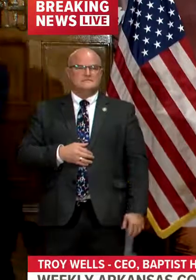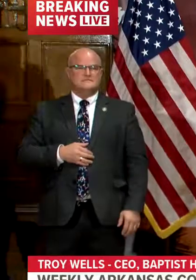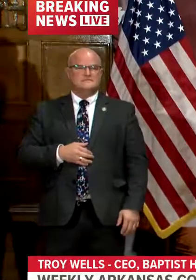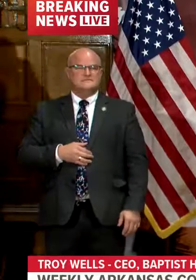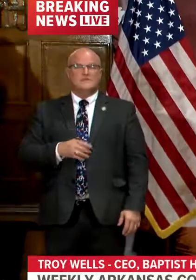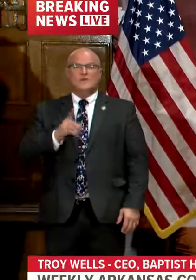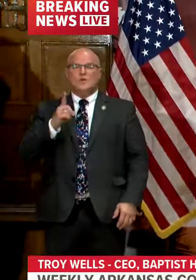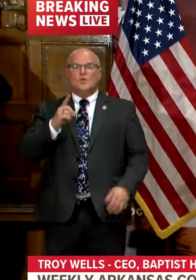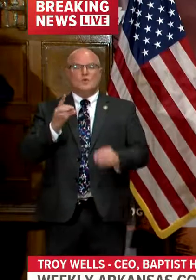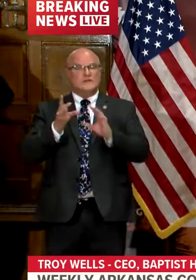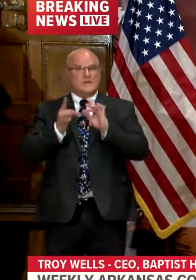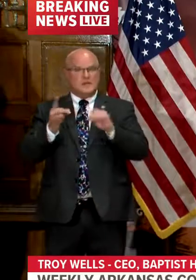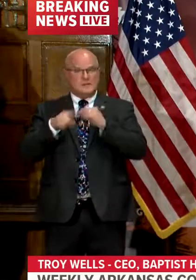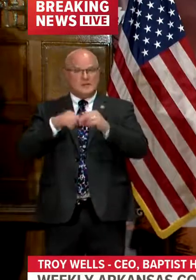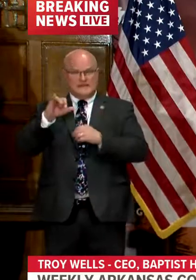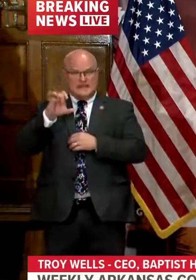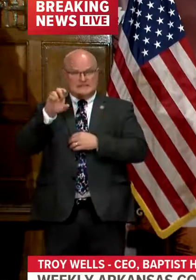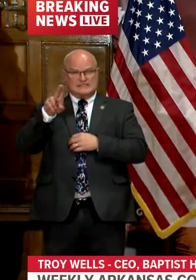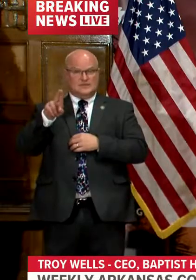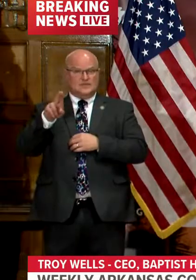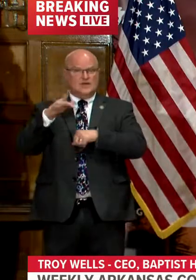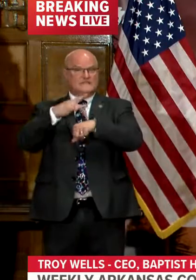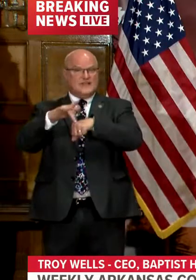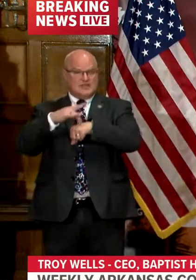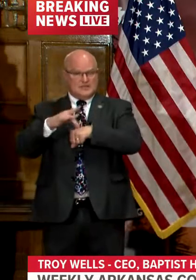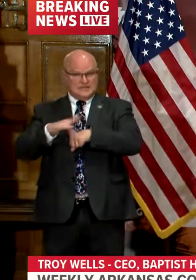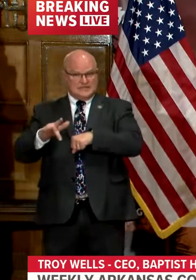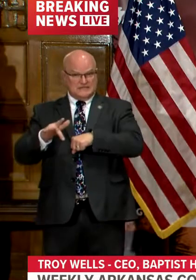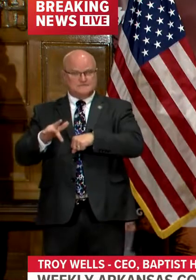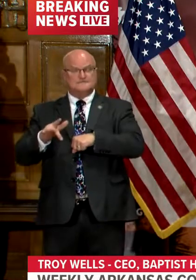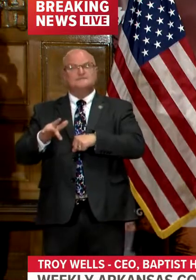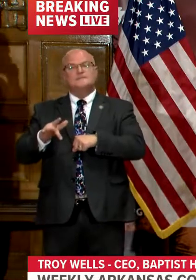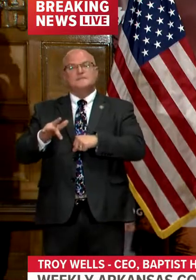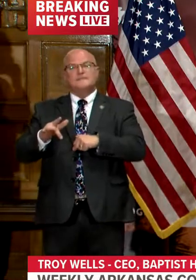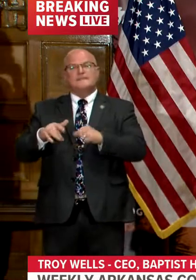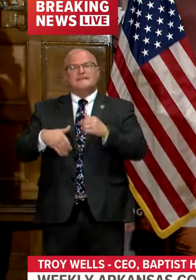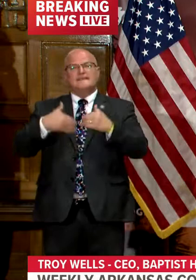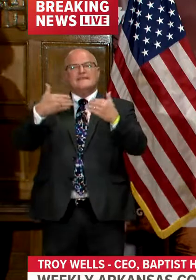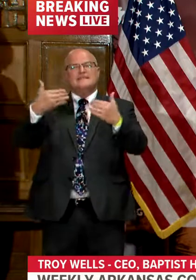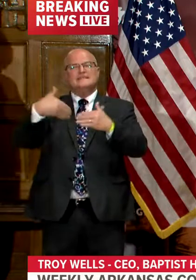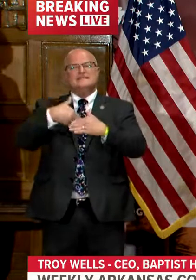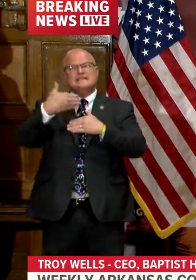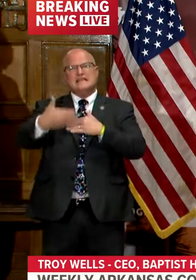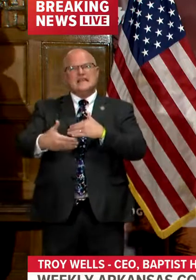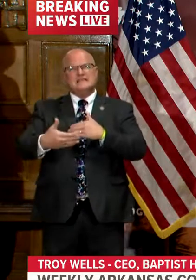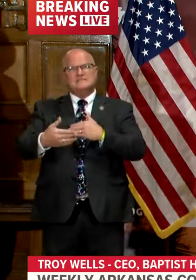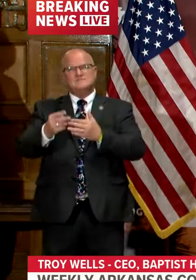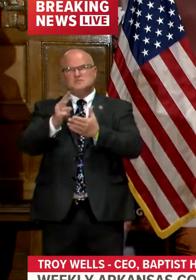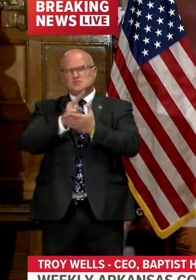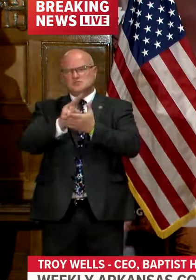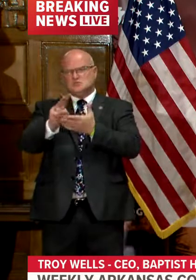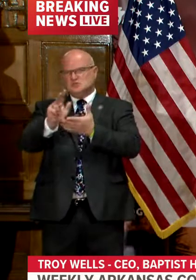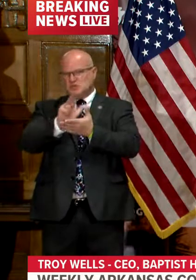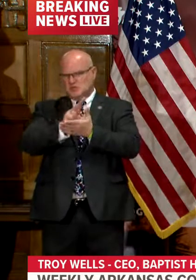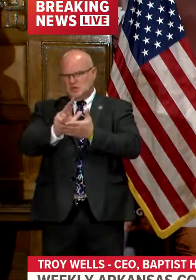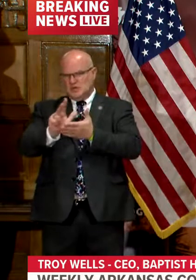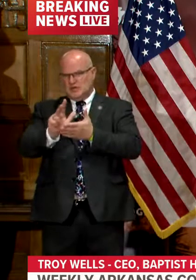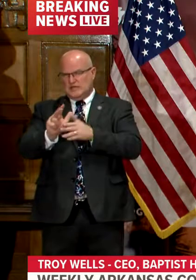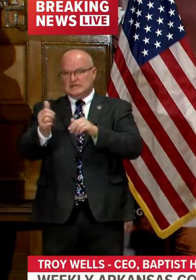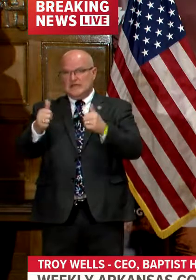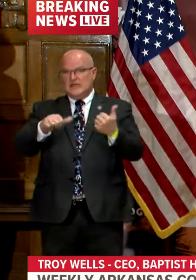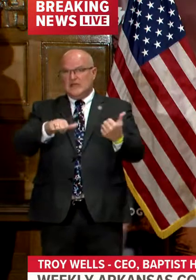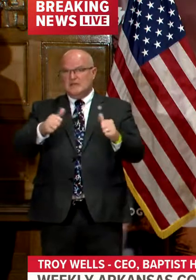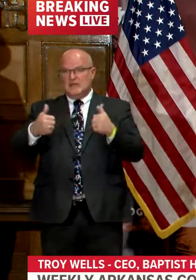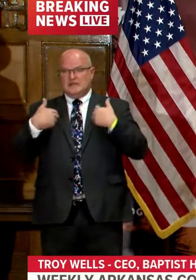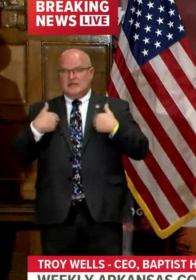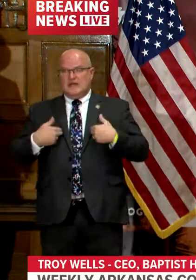One additional comment on the ICU availability. Within the next probably 2 to 3 weeks at Baptist Health, we'll